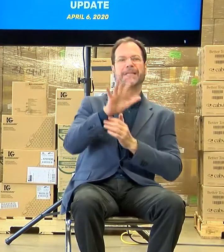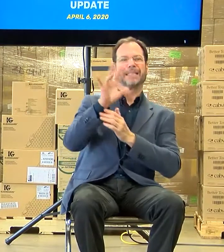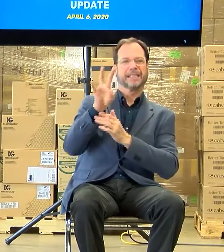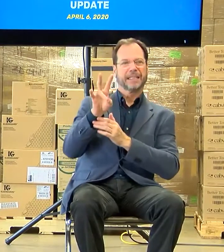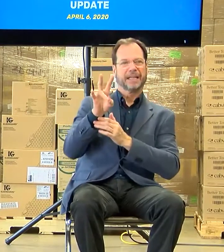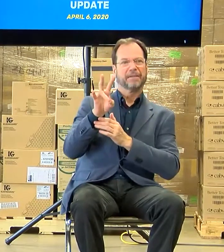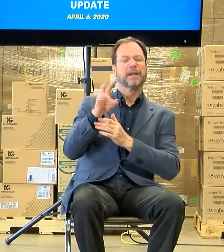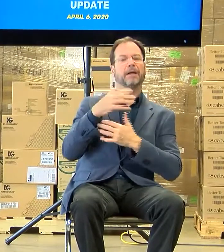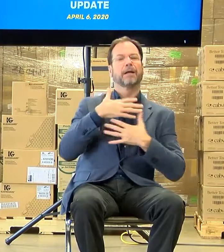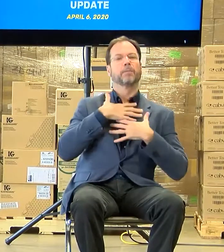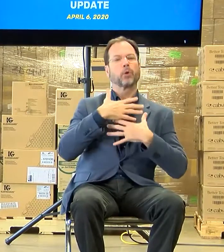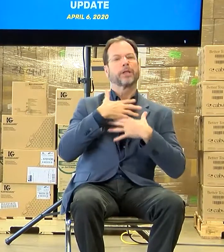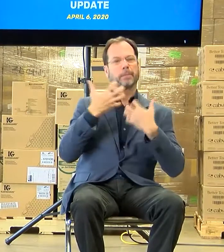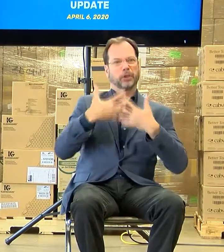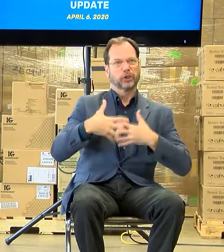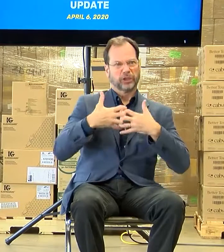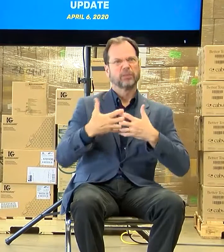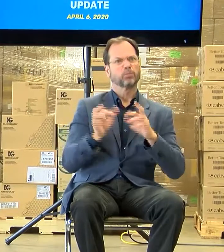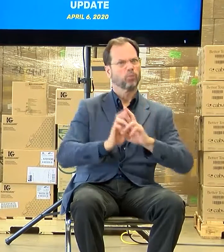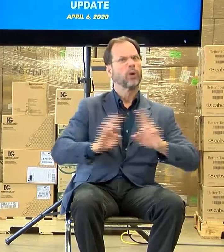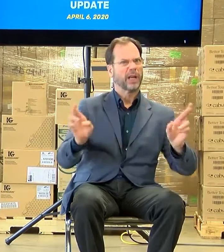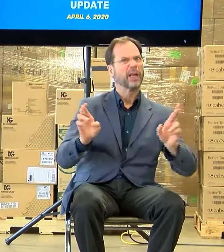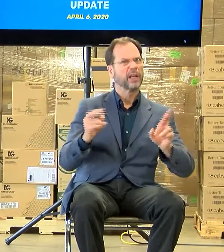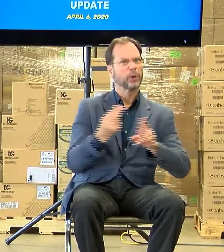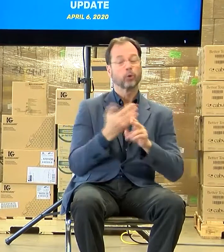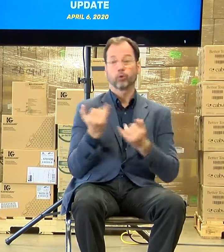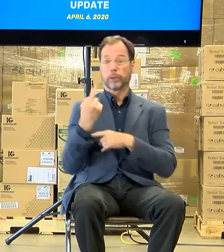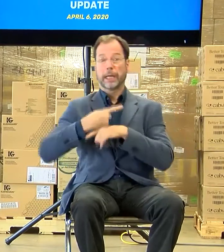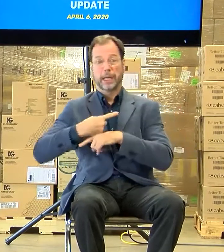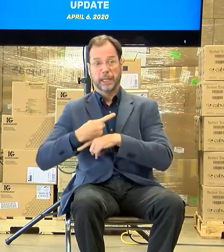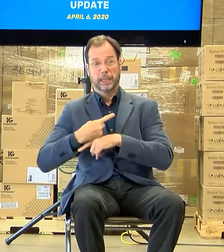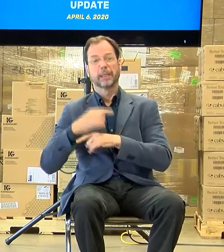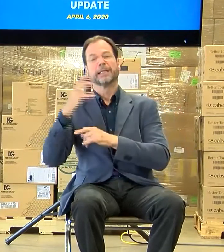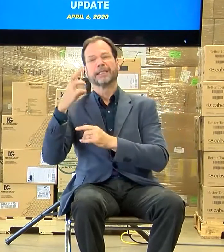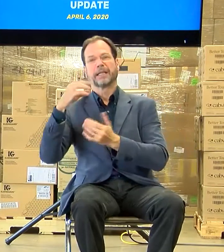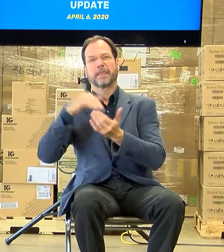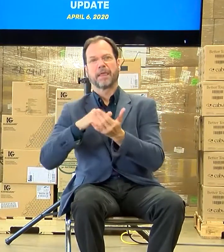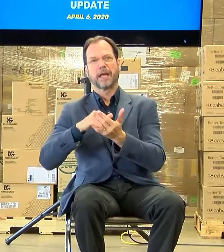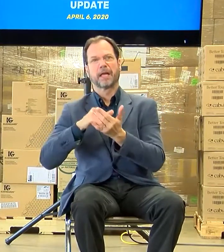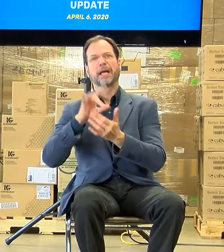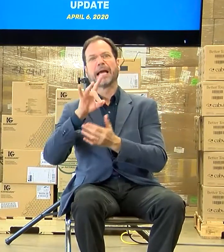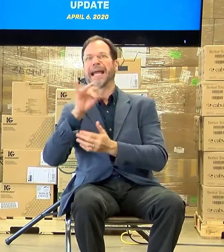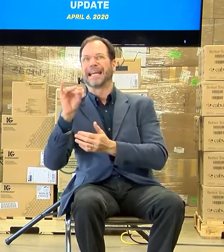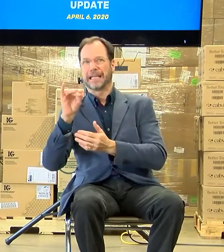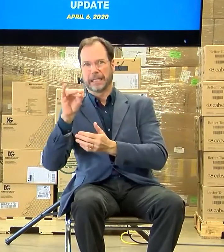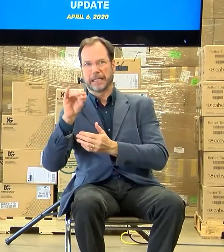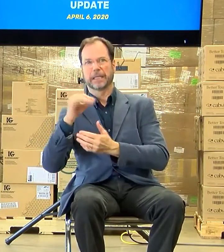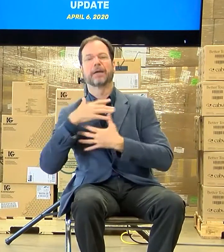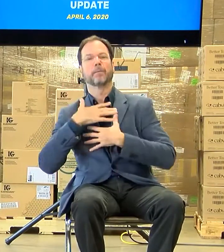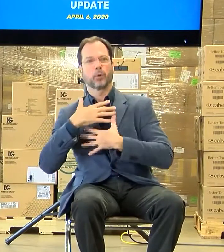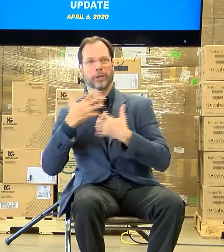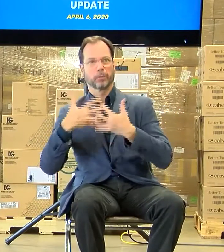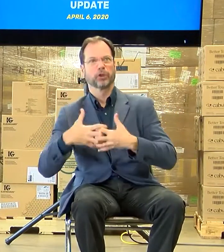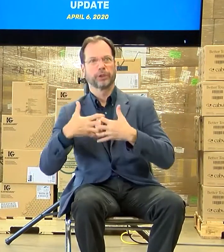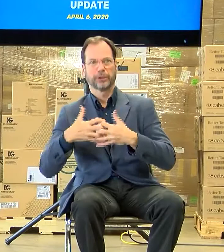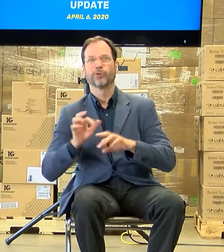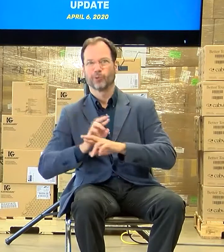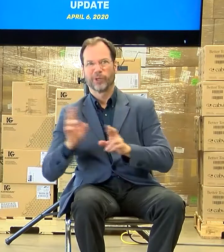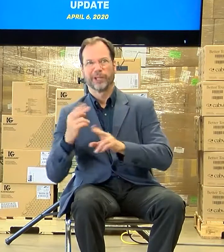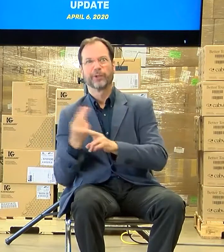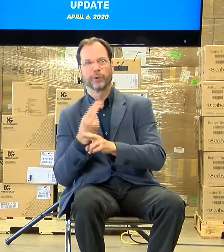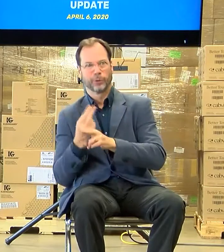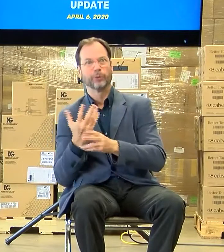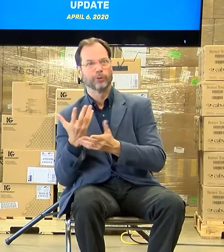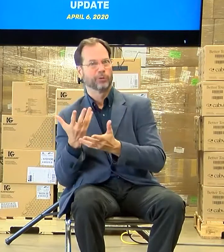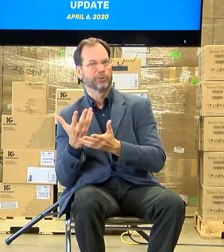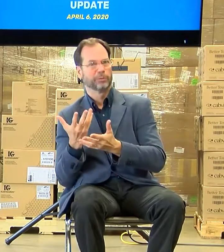8,857 ventilators that were available. Today, there are 6,080 ventilators that are available.